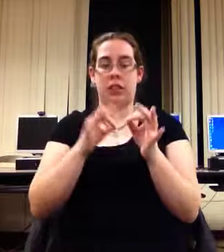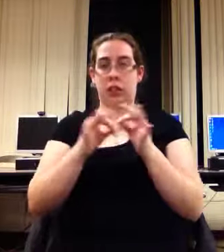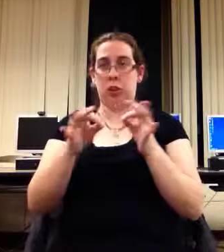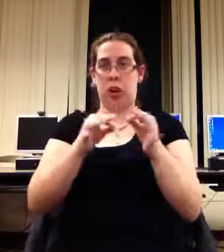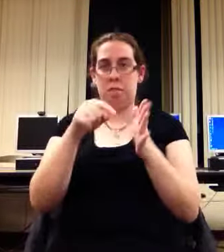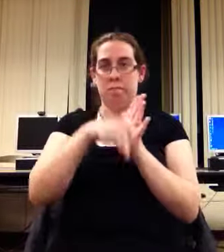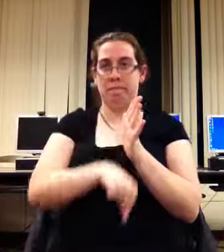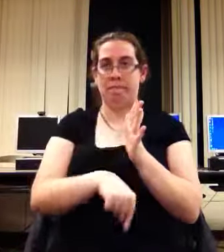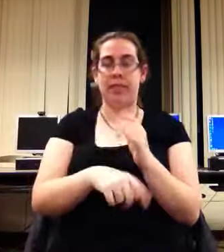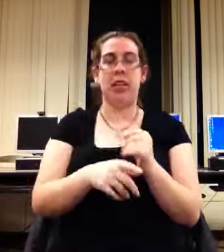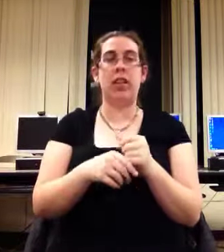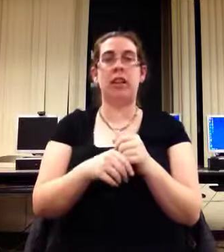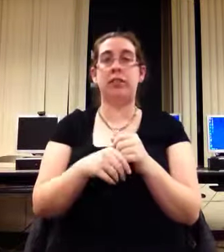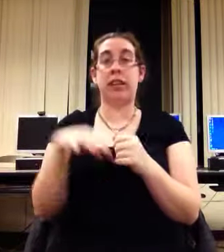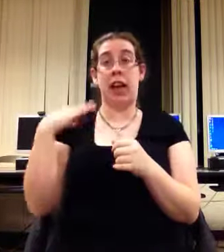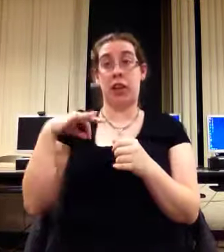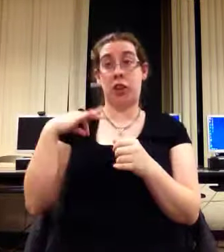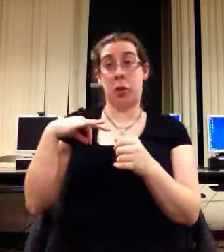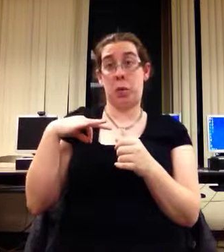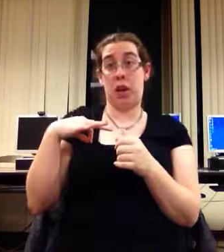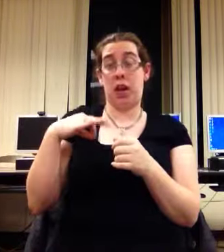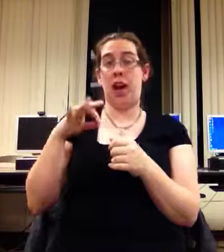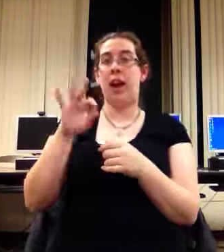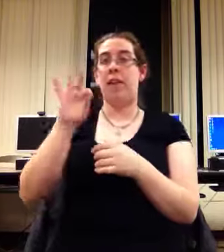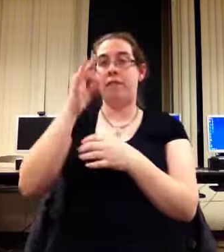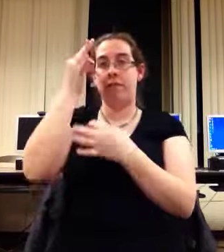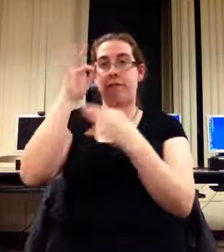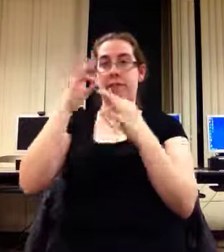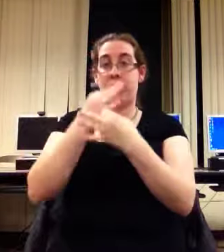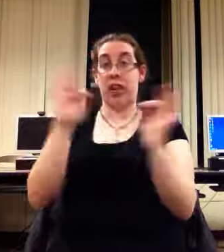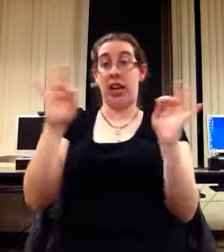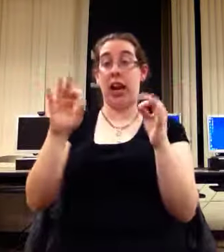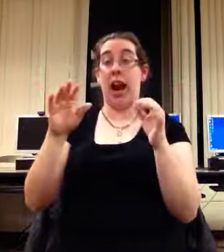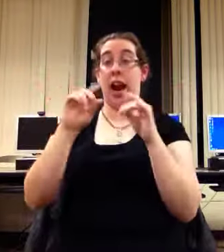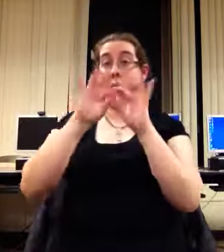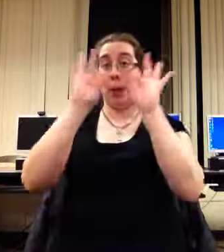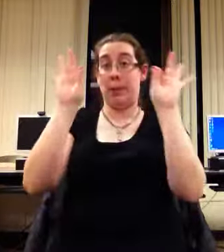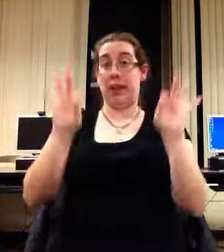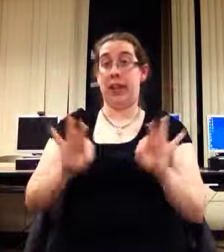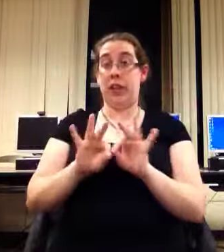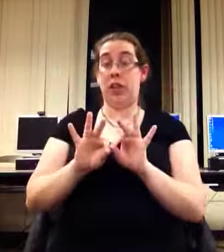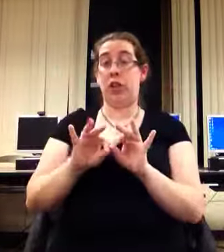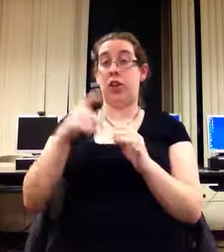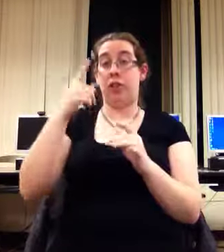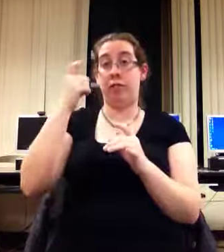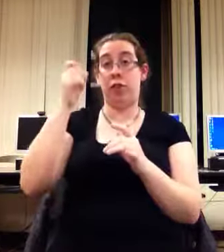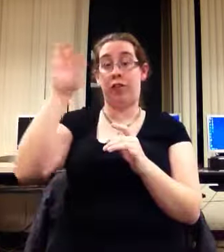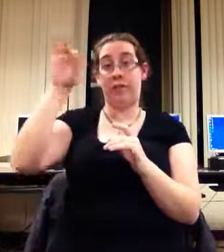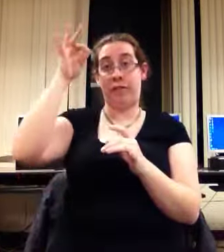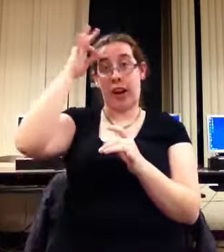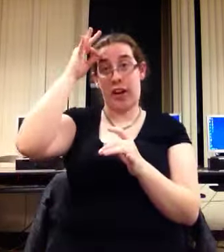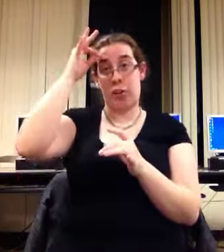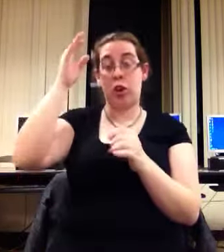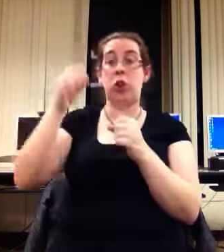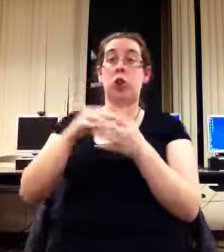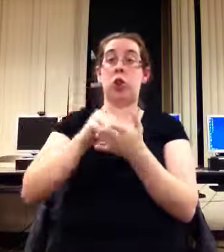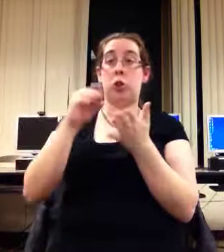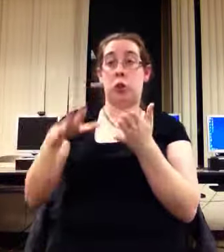Eligibility begins with the free application for Federal Student Aid Form, or FAFSA for short.